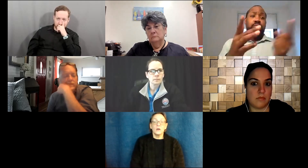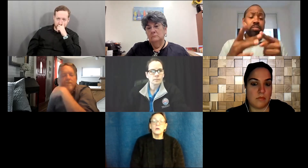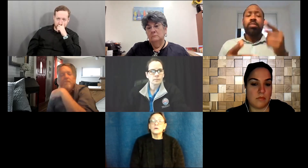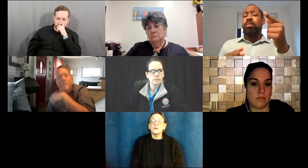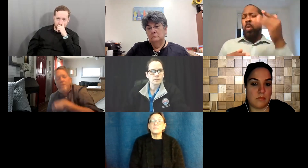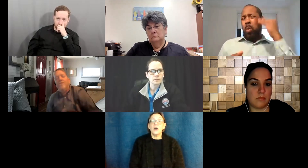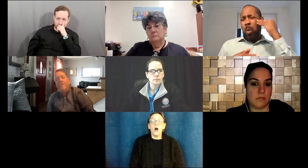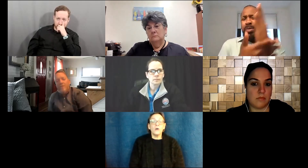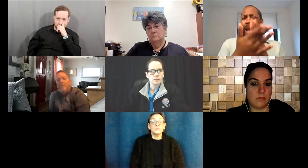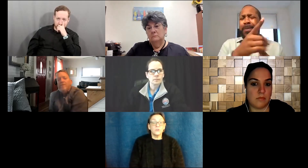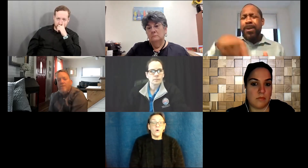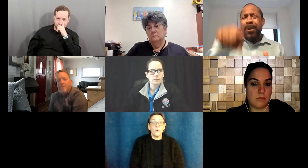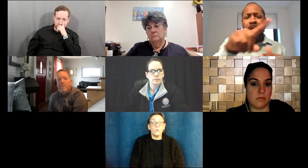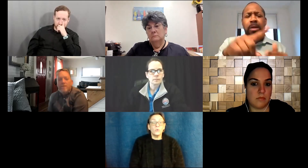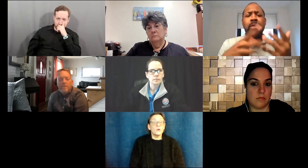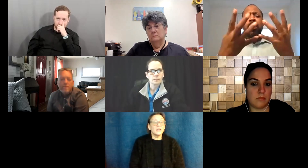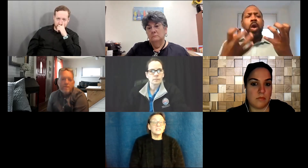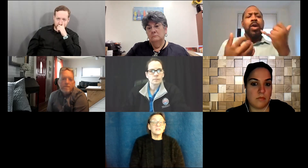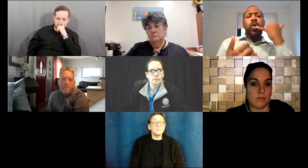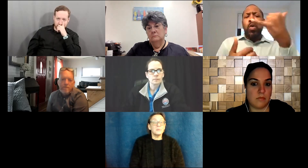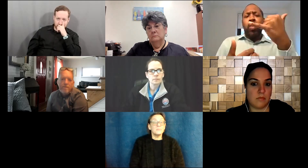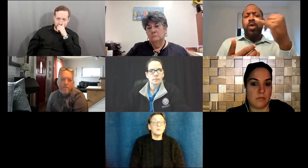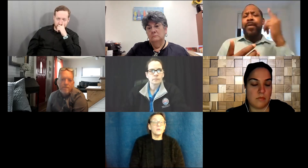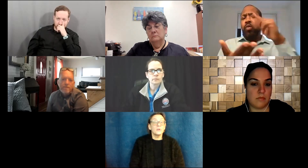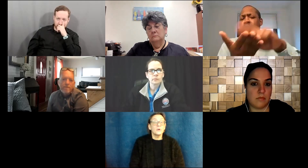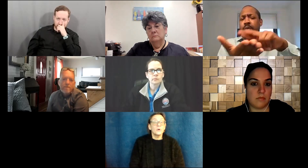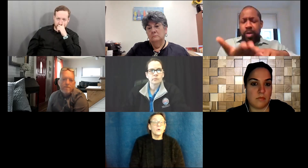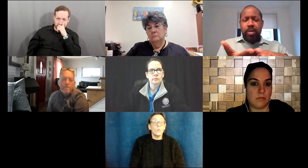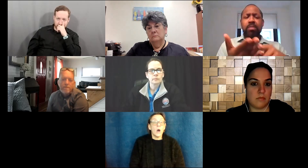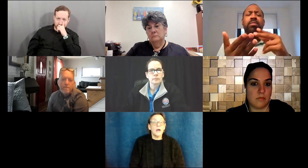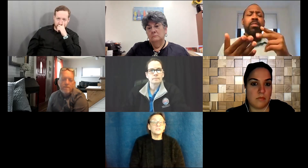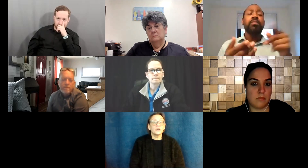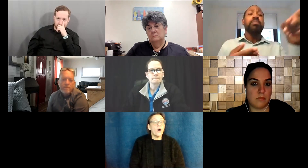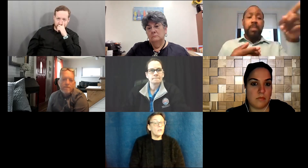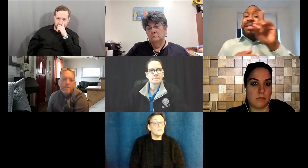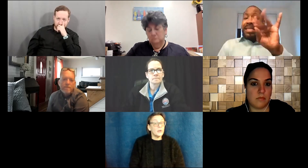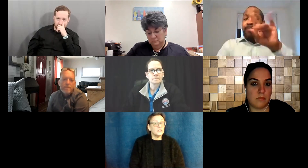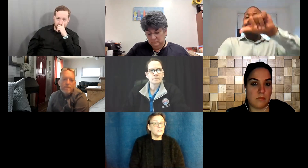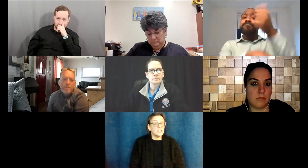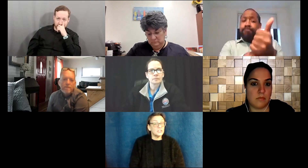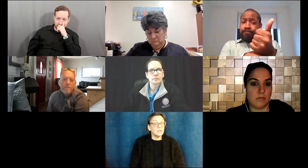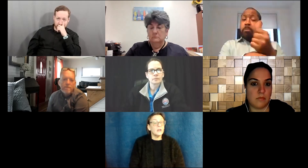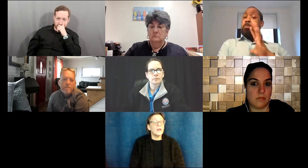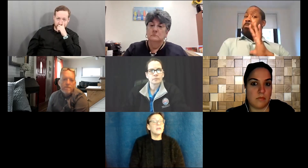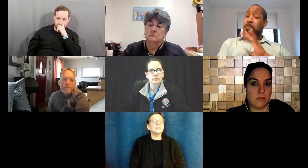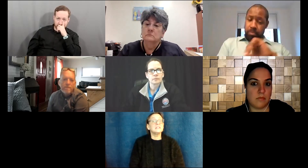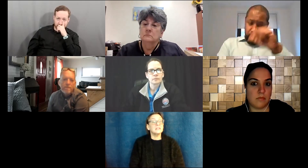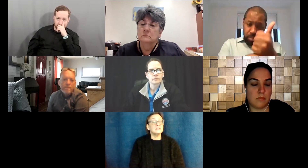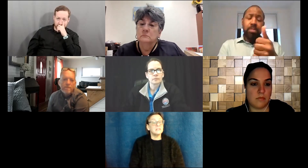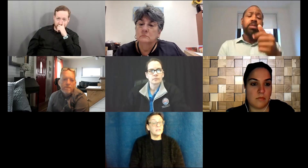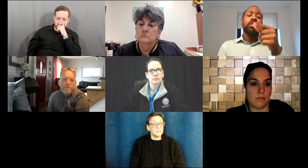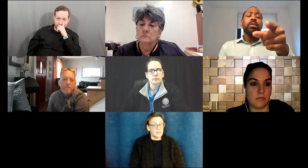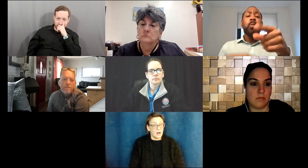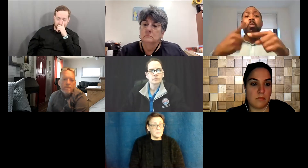there. But also we know that some people want to call for registration, and they